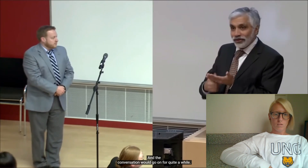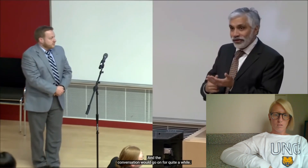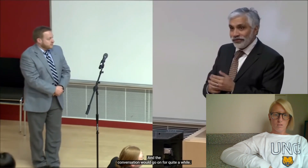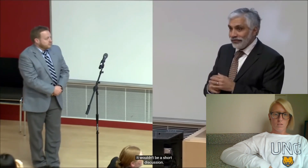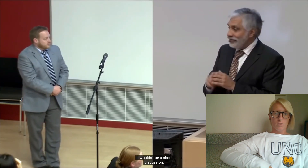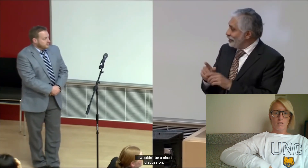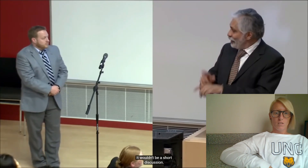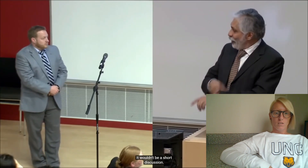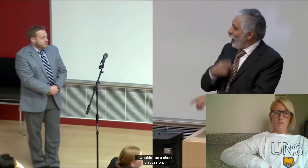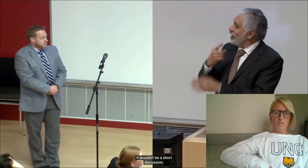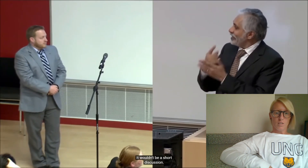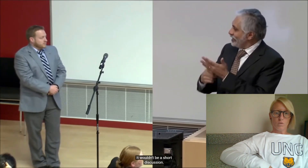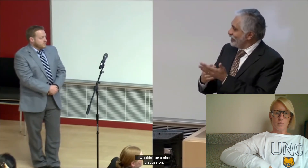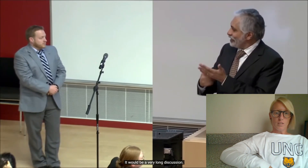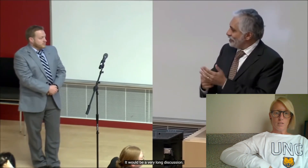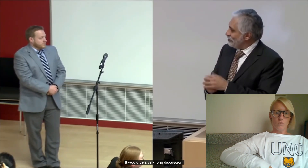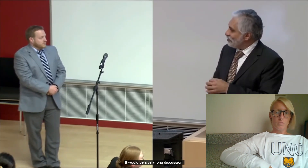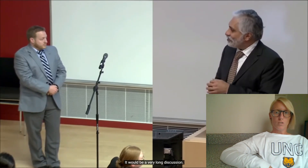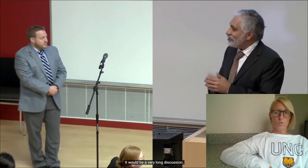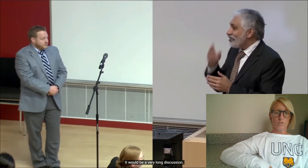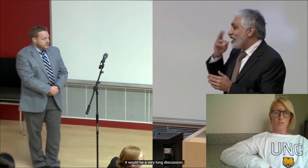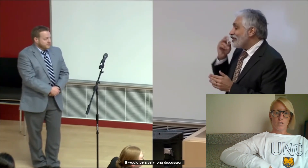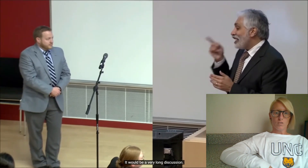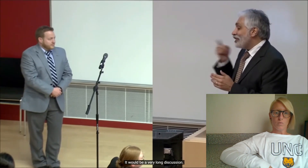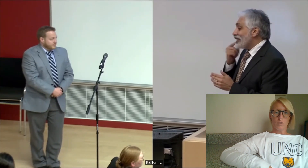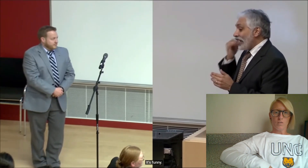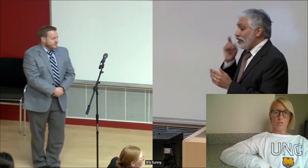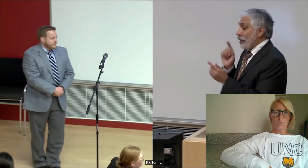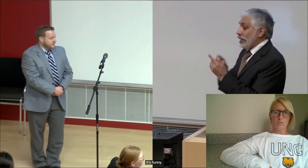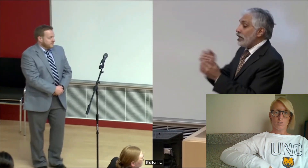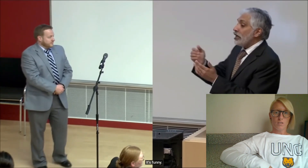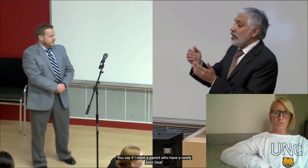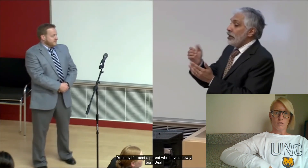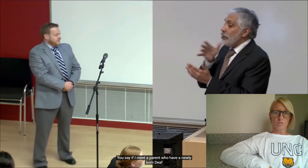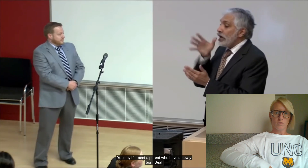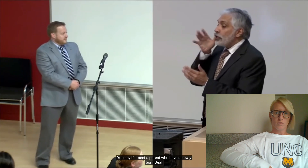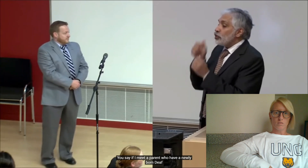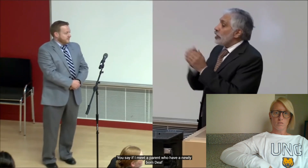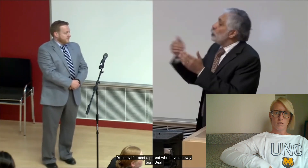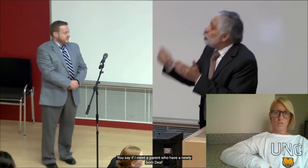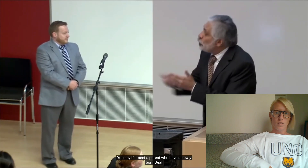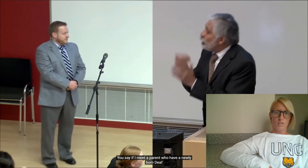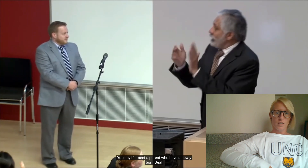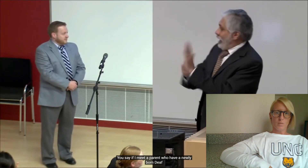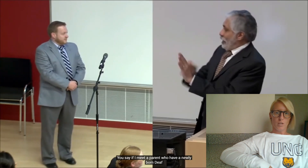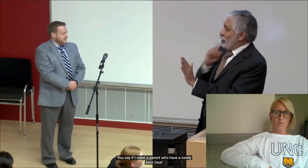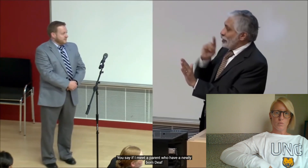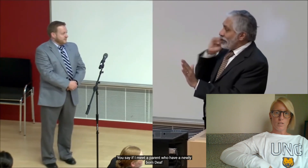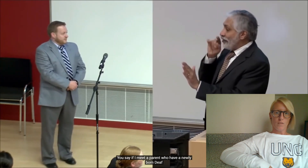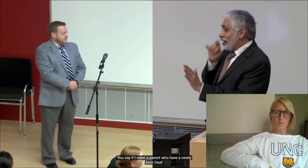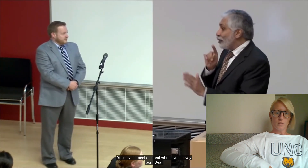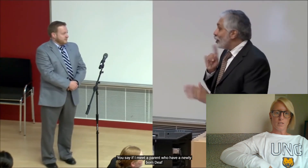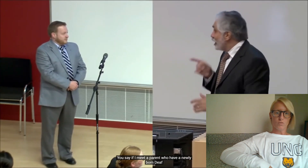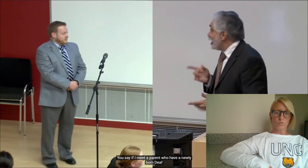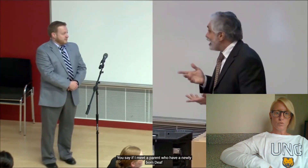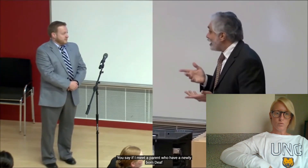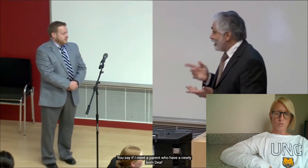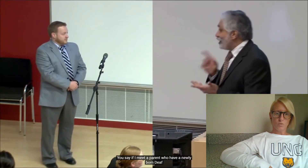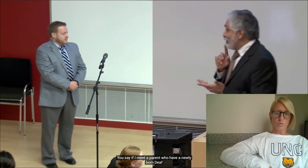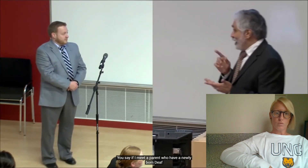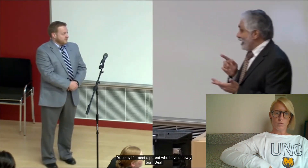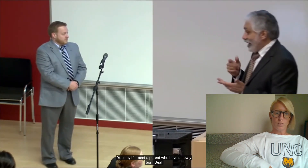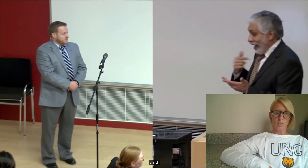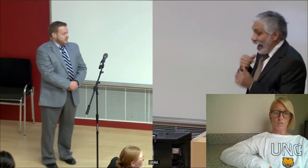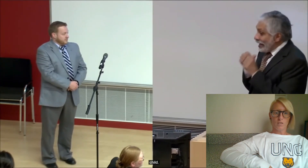for quite a while. It wouldn't be a short discussion, it would be a very long discussion. It's funny, if you say if I meet a parent